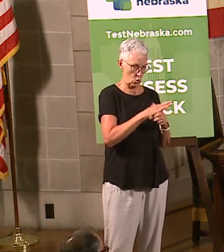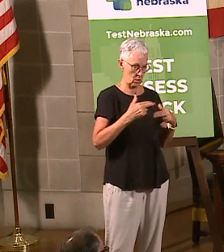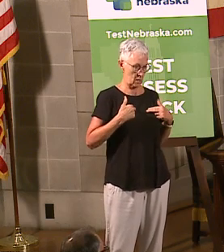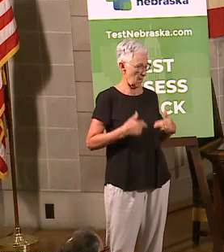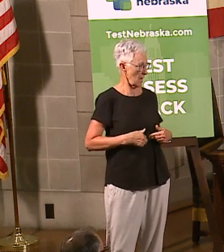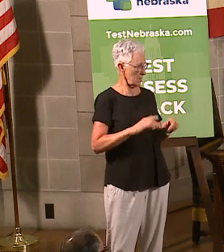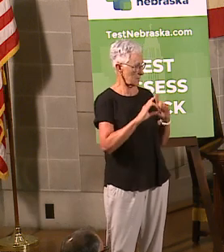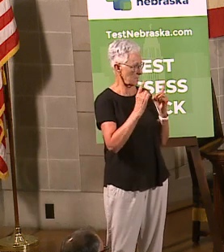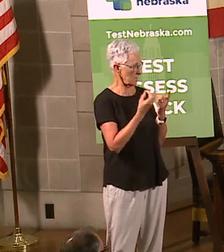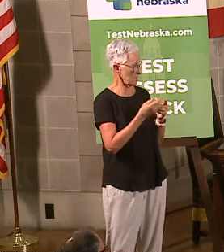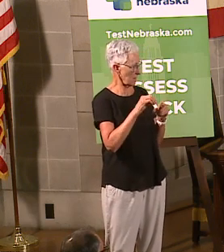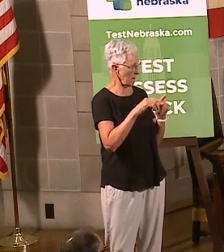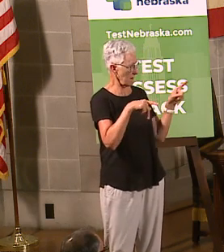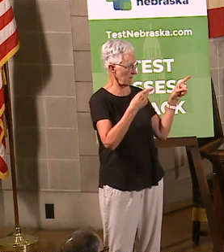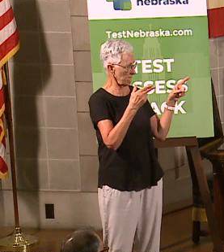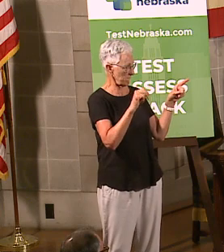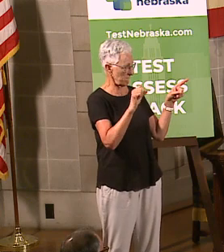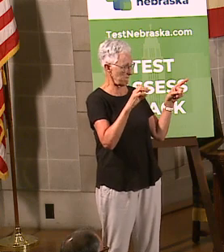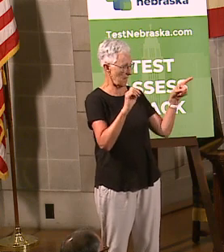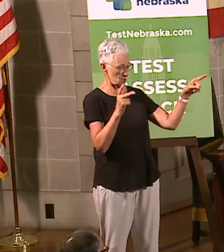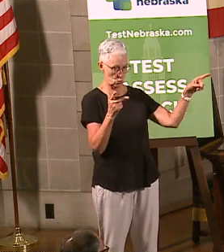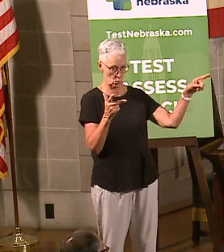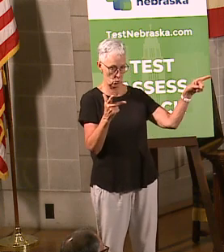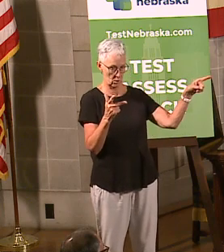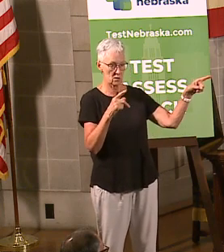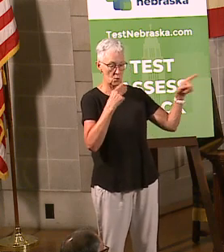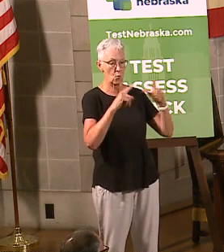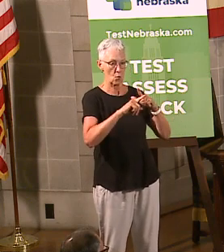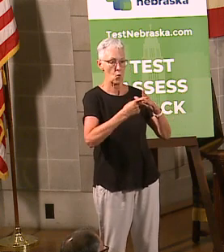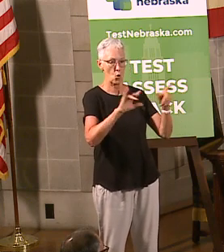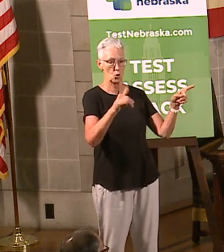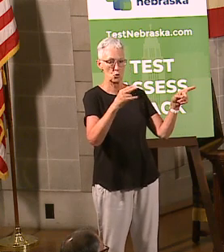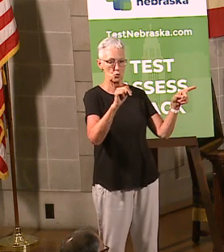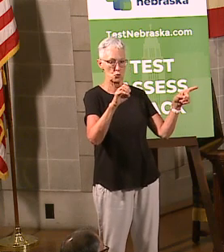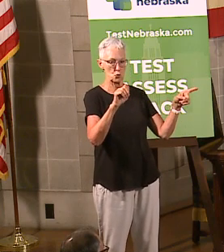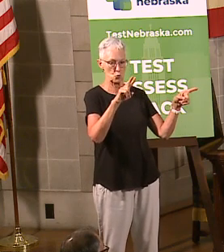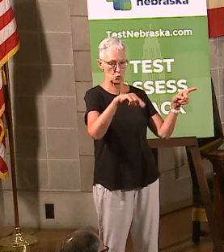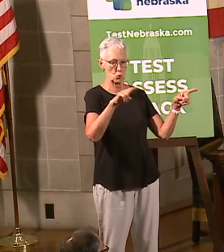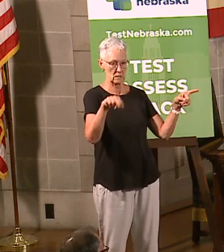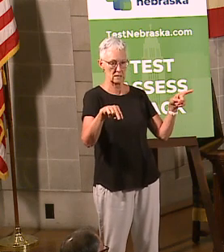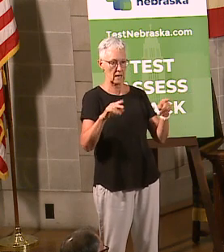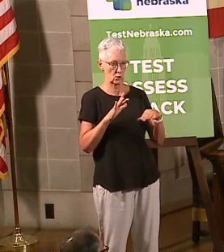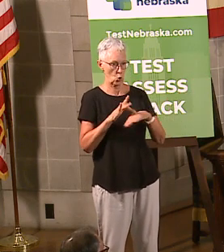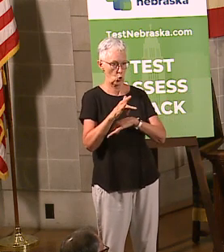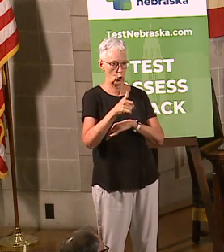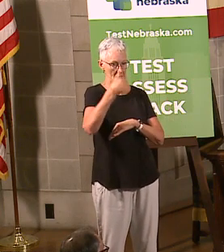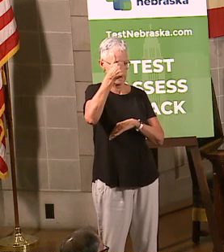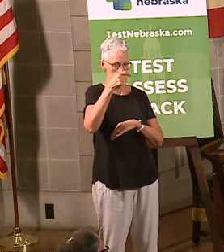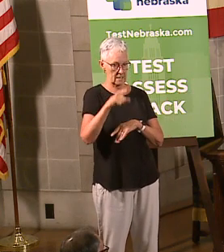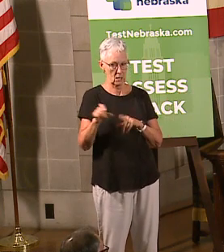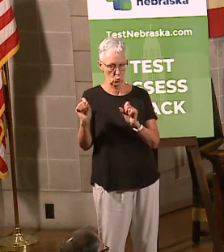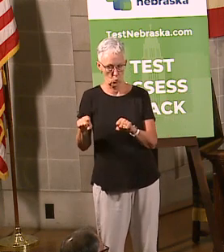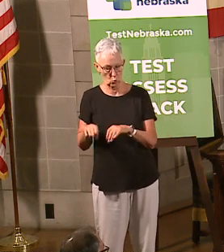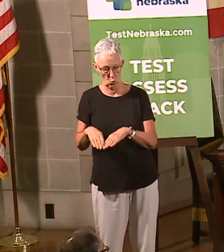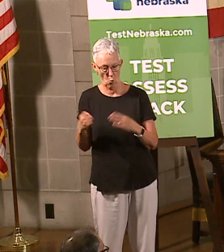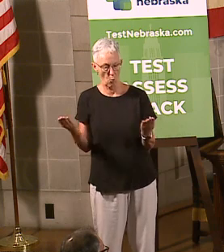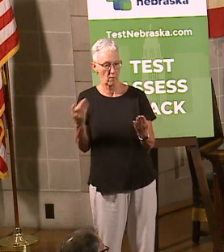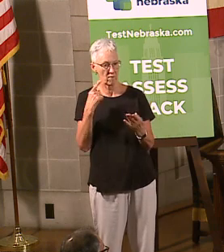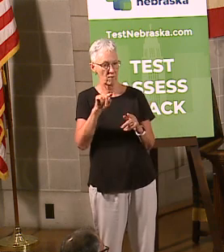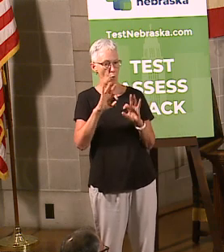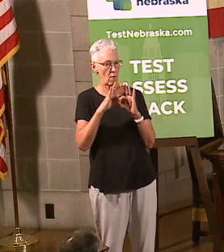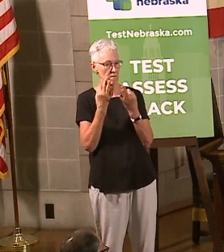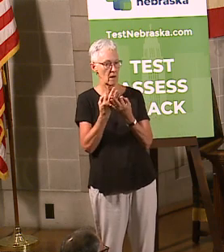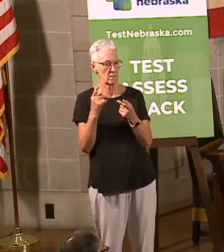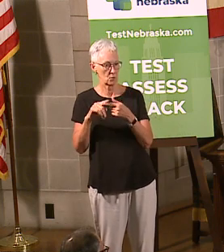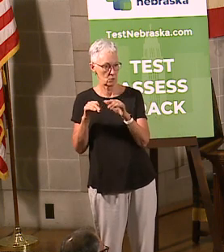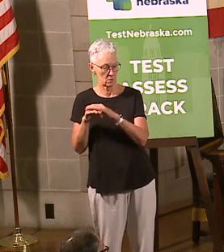3, so starting June 22nd would be the earliest, and then they've had the testing for all